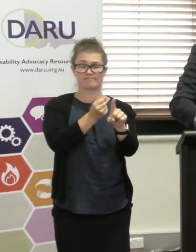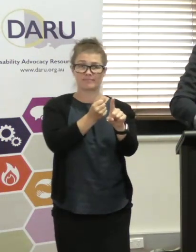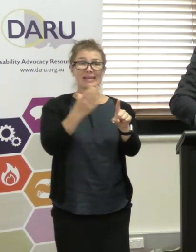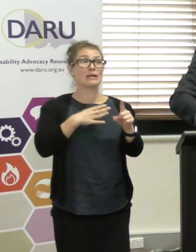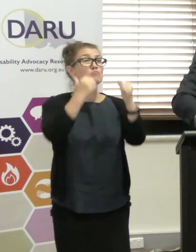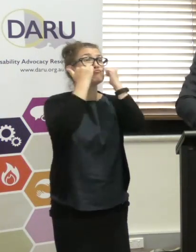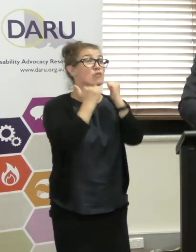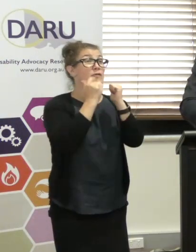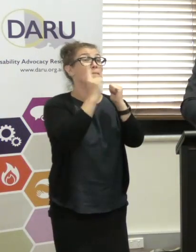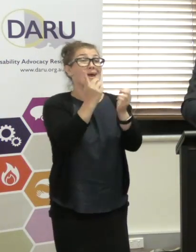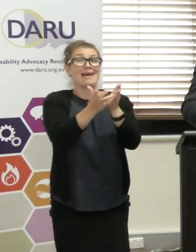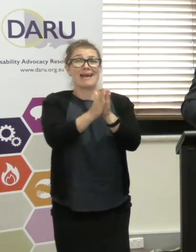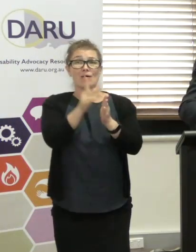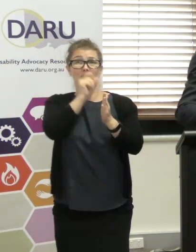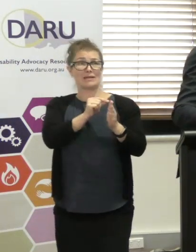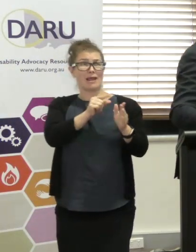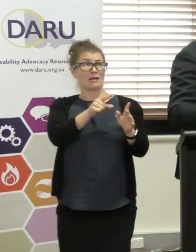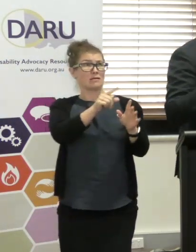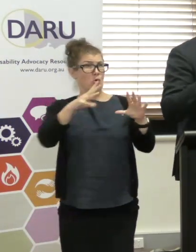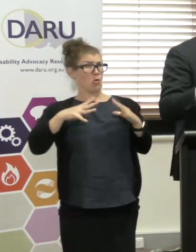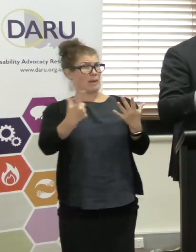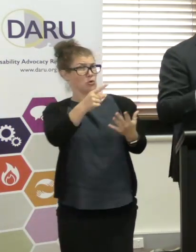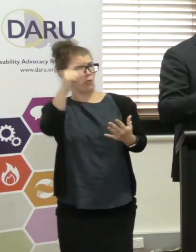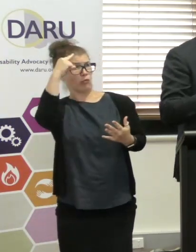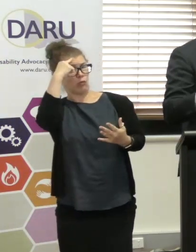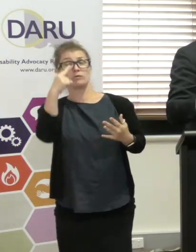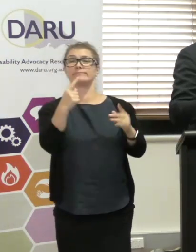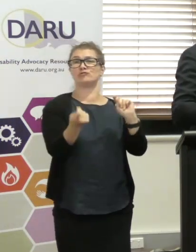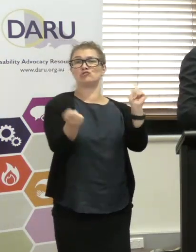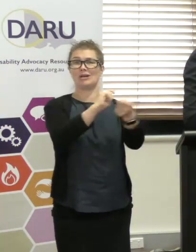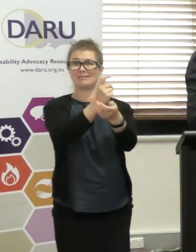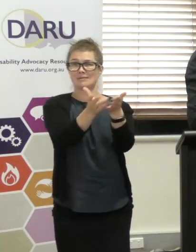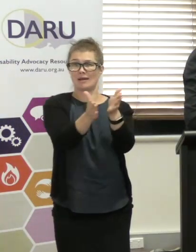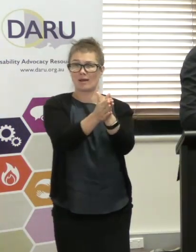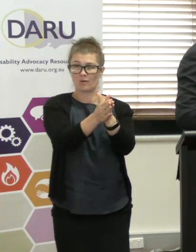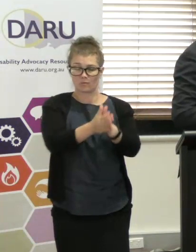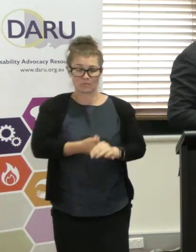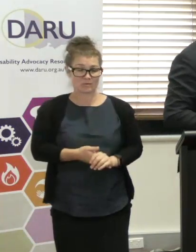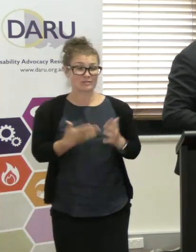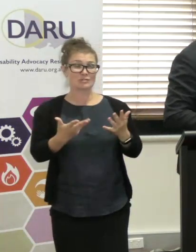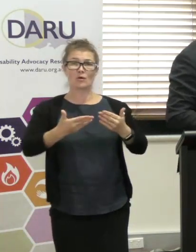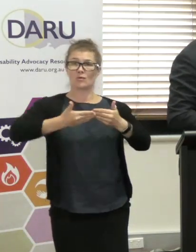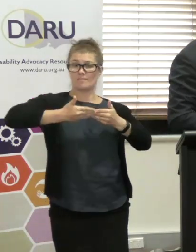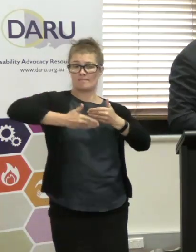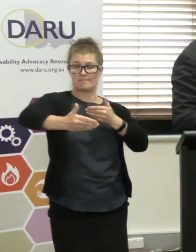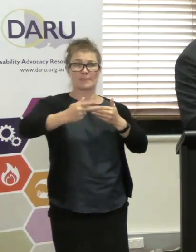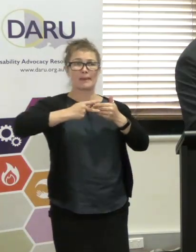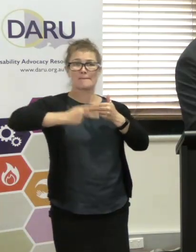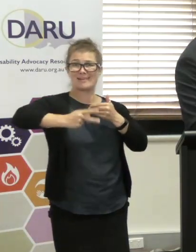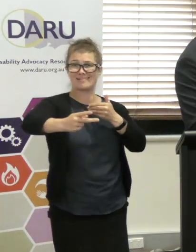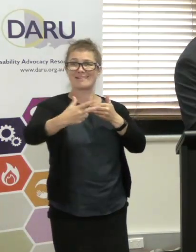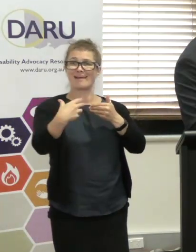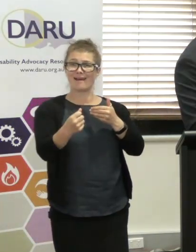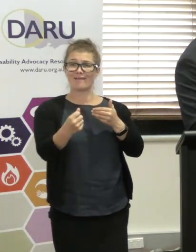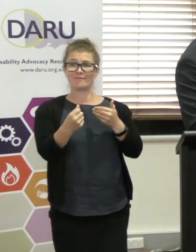can we alter the trajectory. So the pattern, I said the statistical data is the pattern. And I've just got a chart here, and this is a